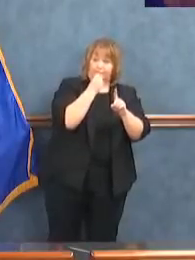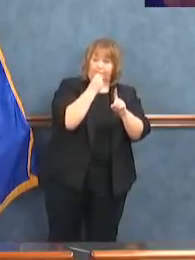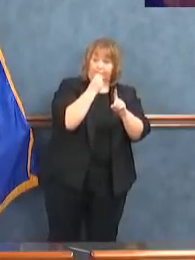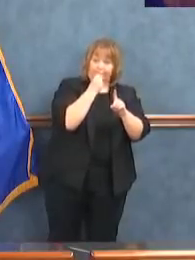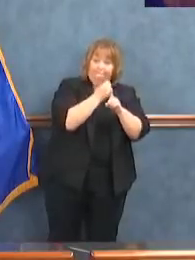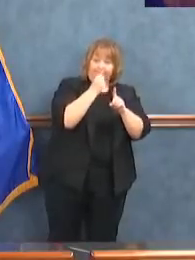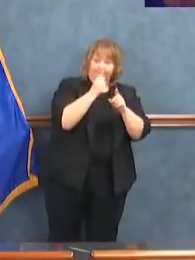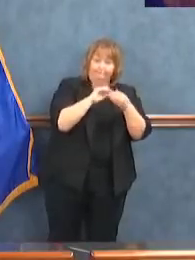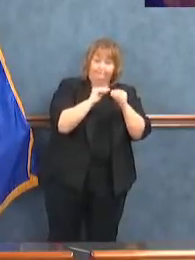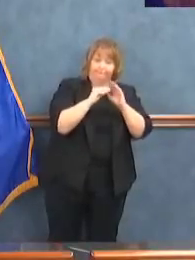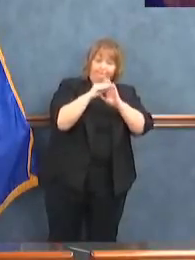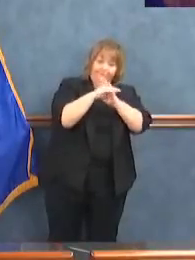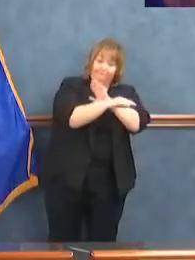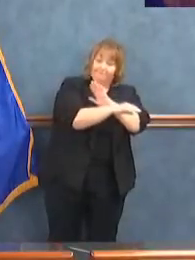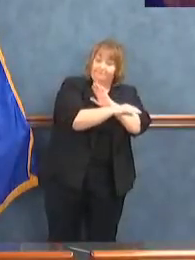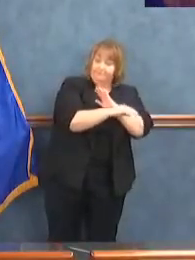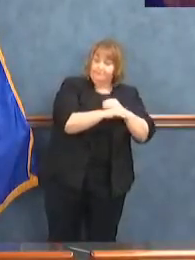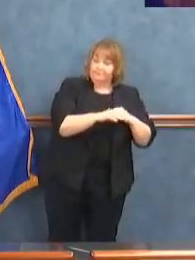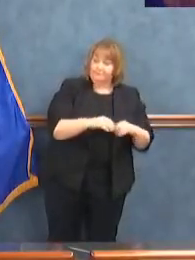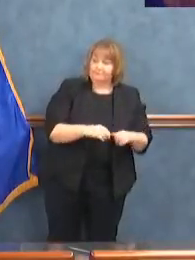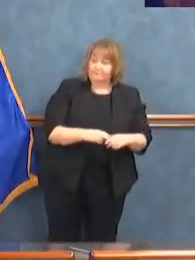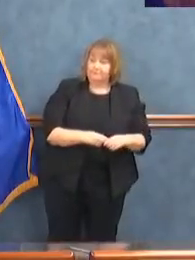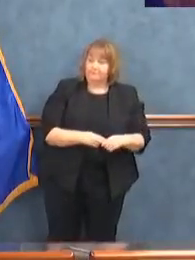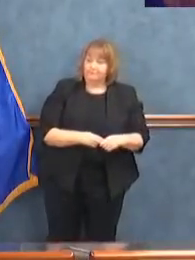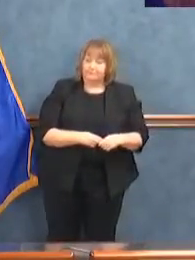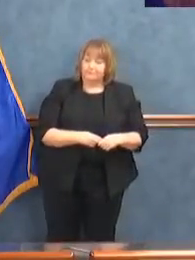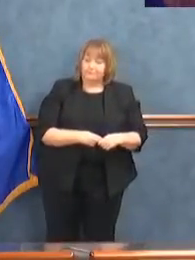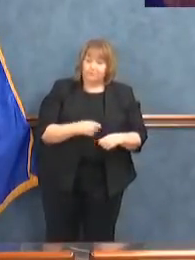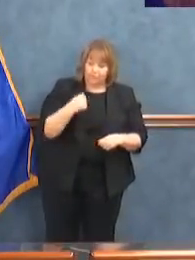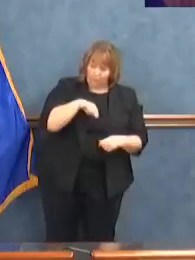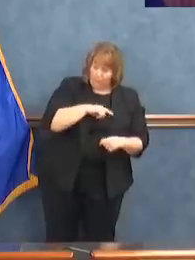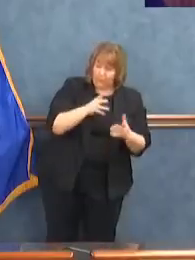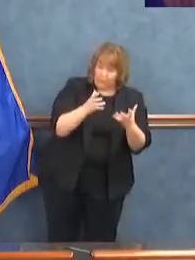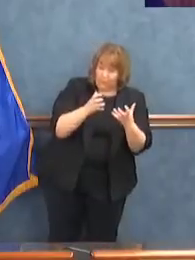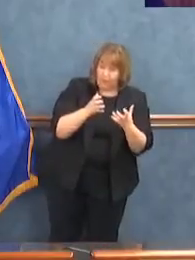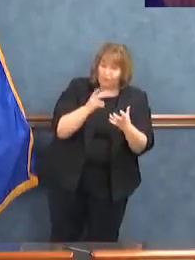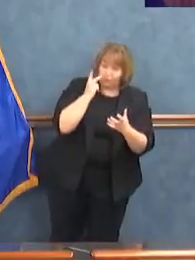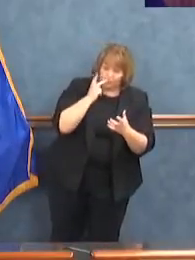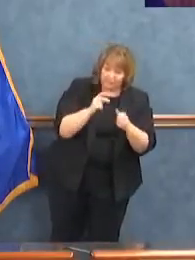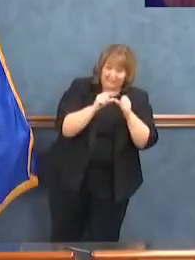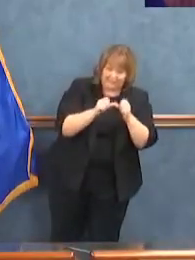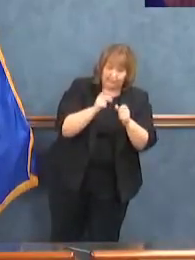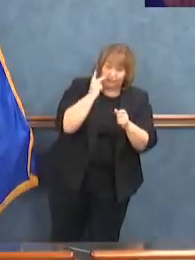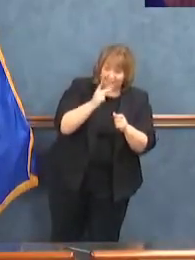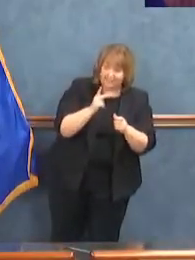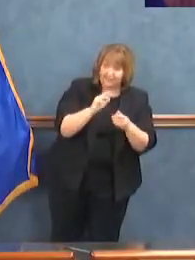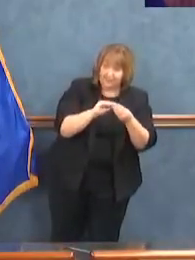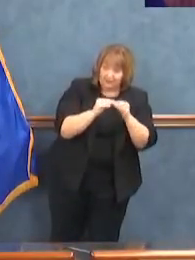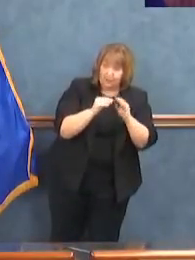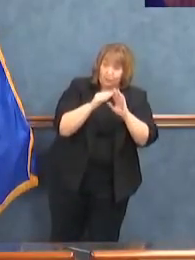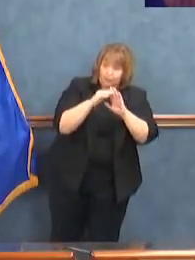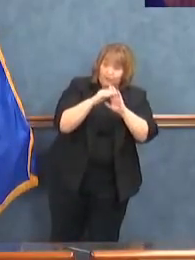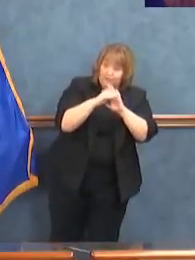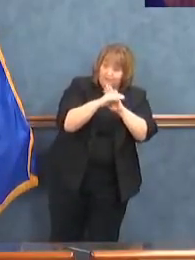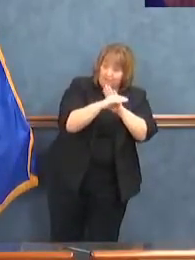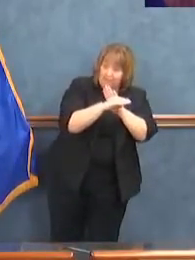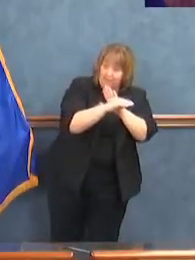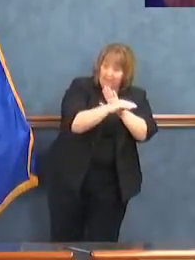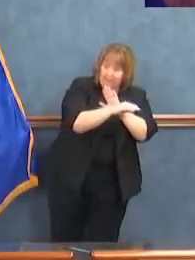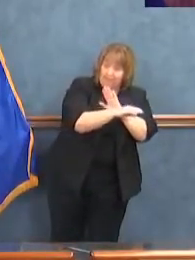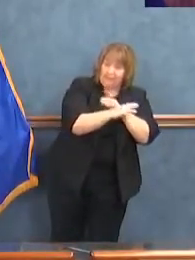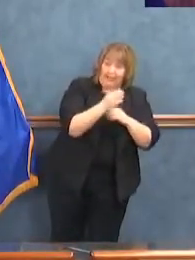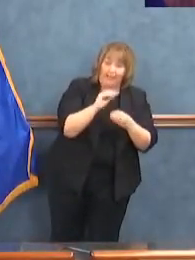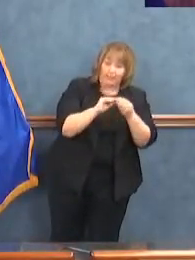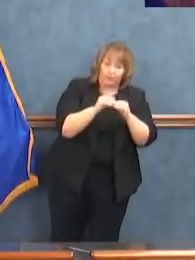I'll echo the governor. We're hoping and looking to continue to see these very good numbers, that are